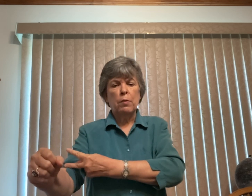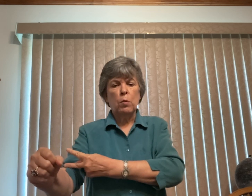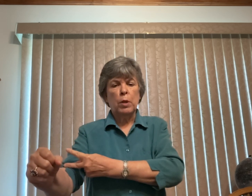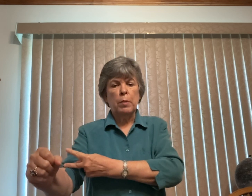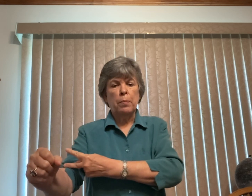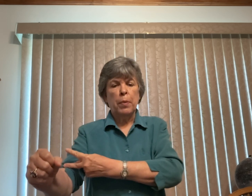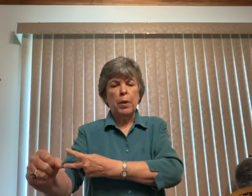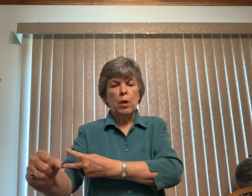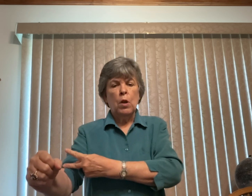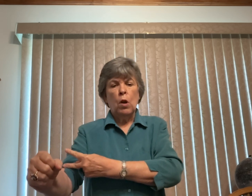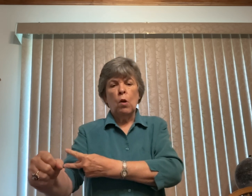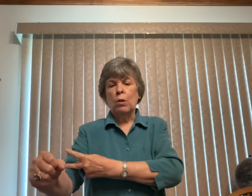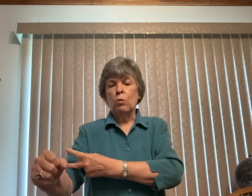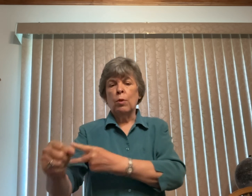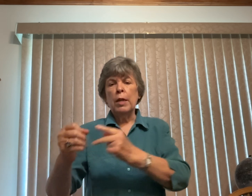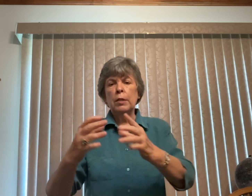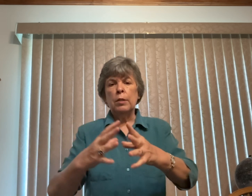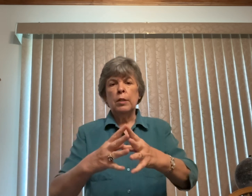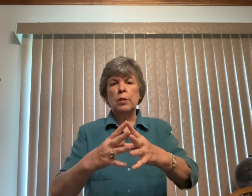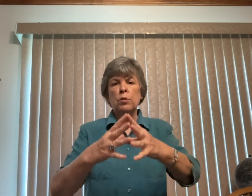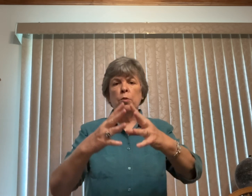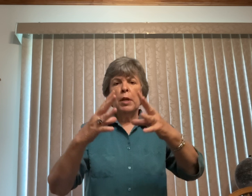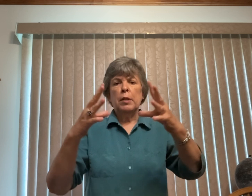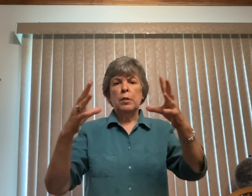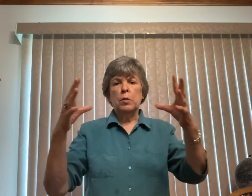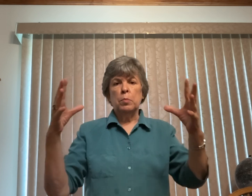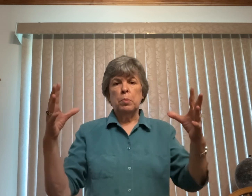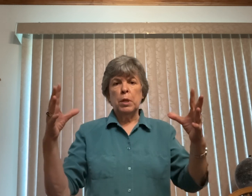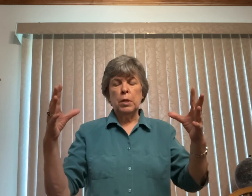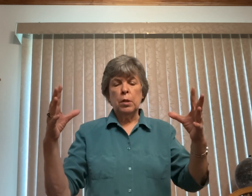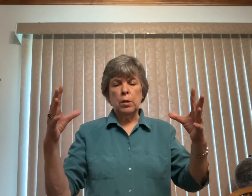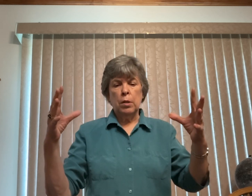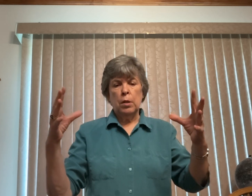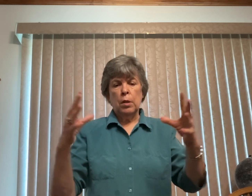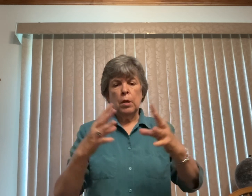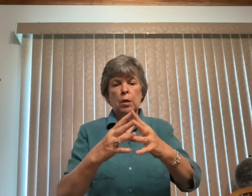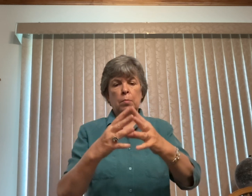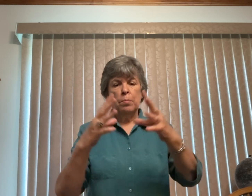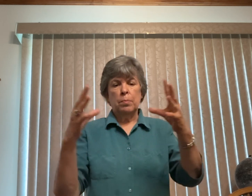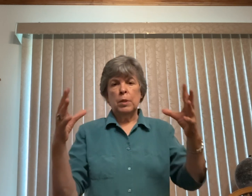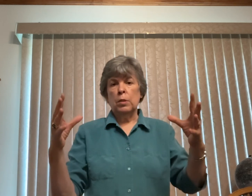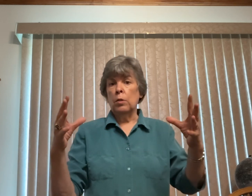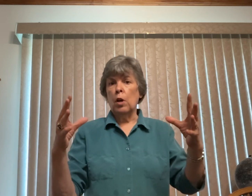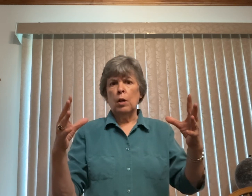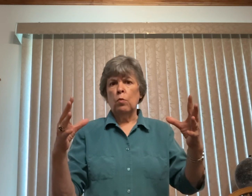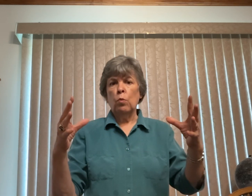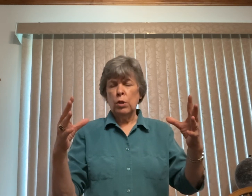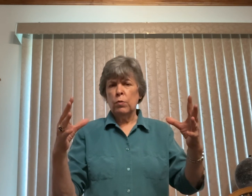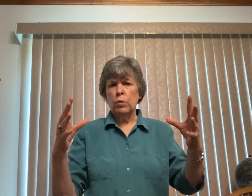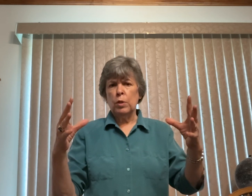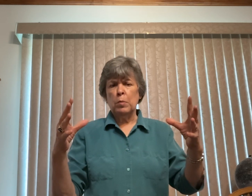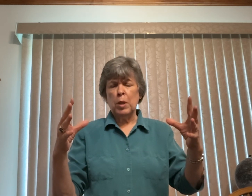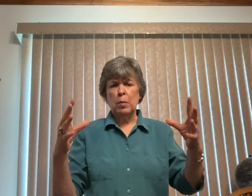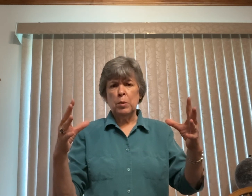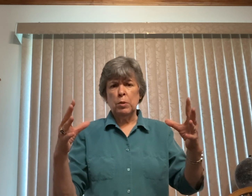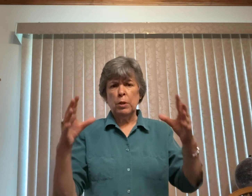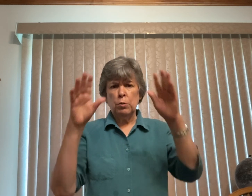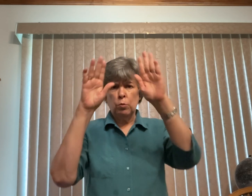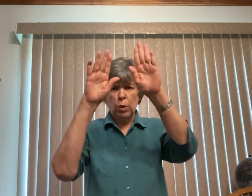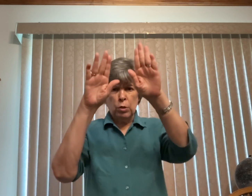way. Are great, and this great is big. It's not wonderful. Sometimes, I use wonderful